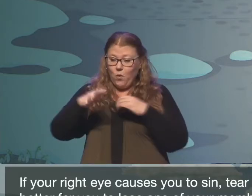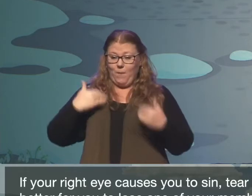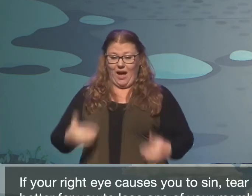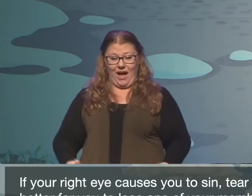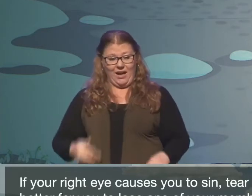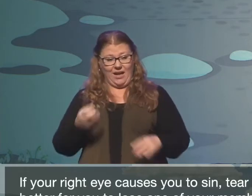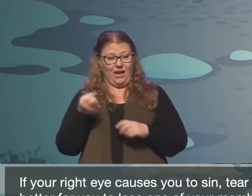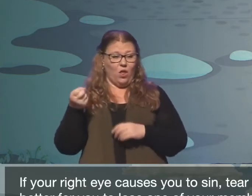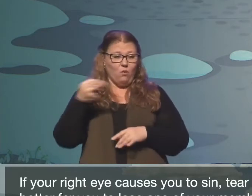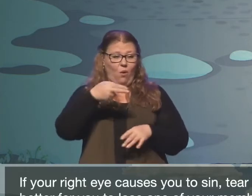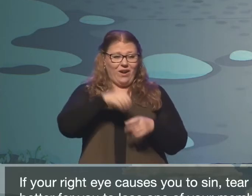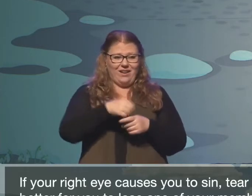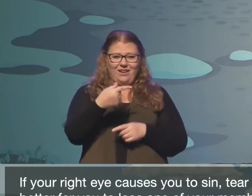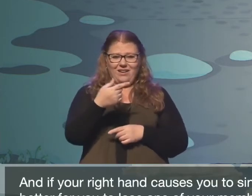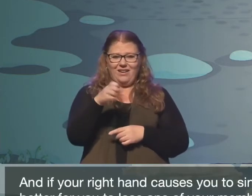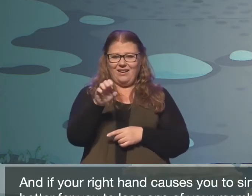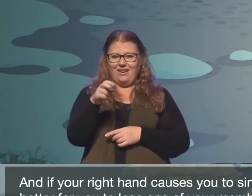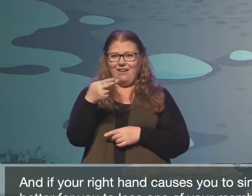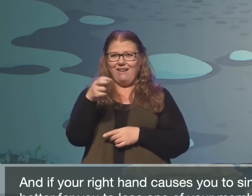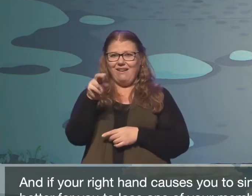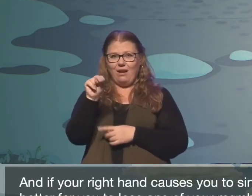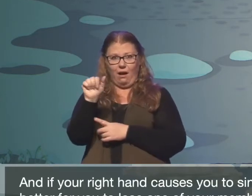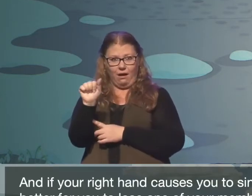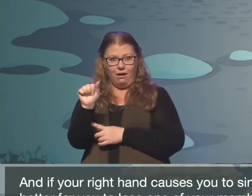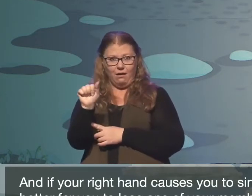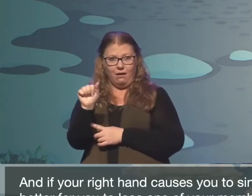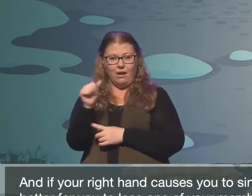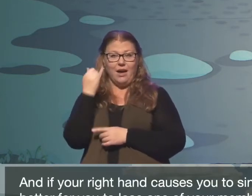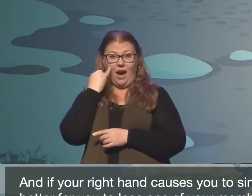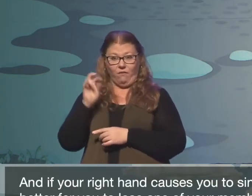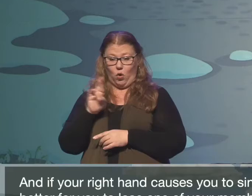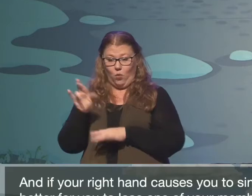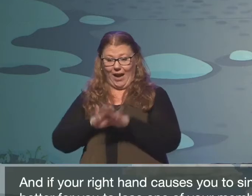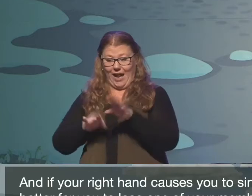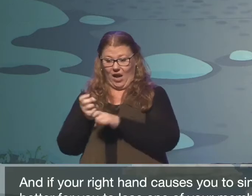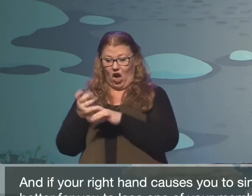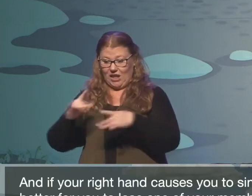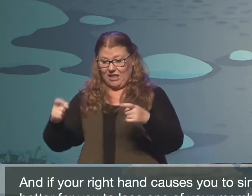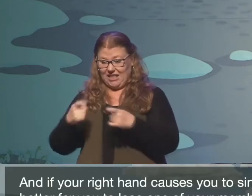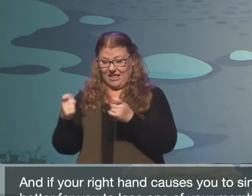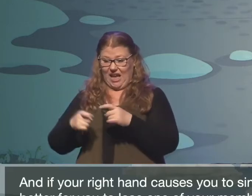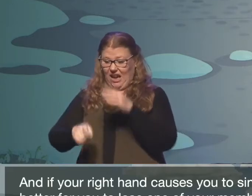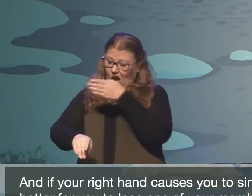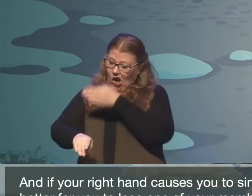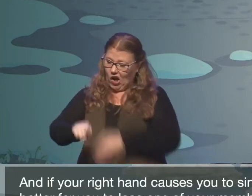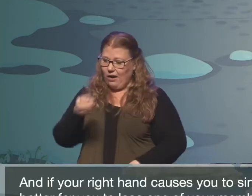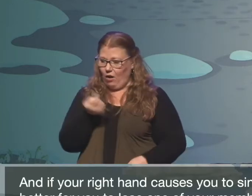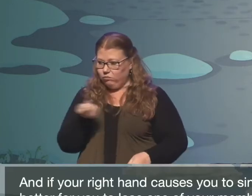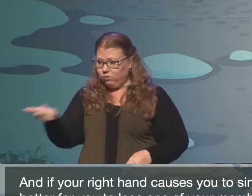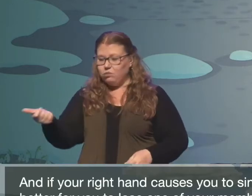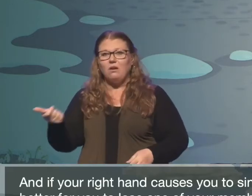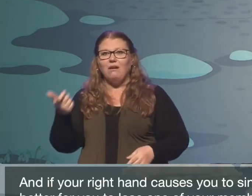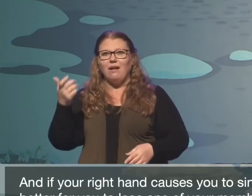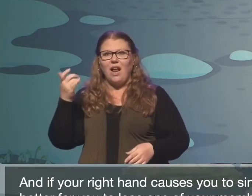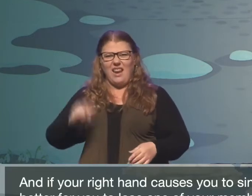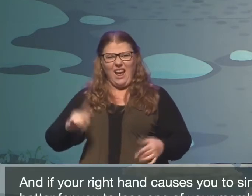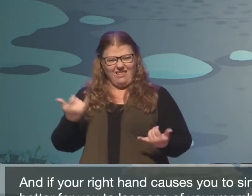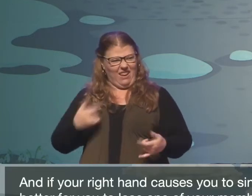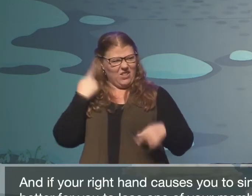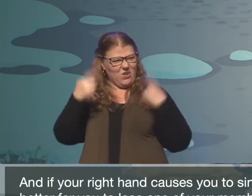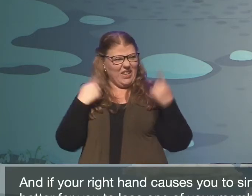into Gehenna. And then he says, and if your right hand causes you to sin, cut it off and throw it away. Now he's going